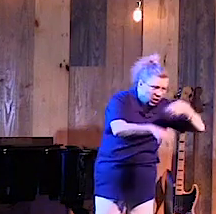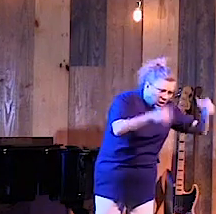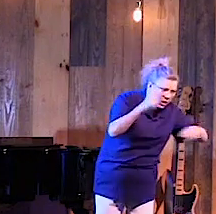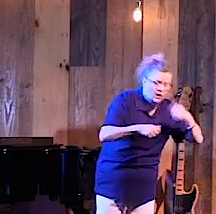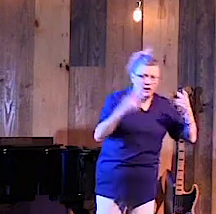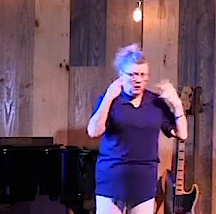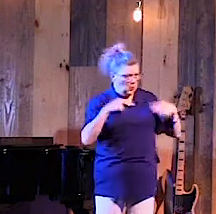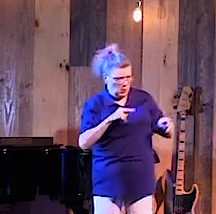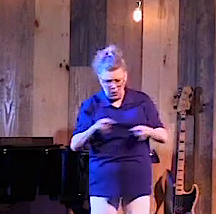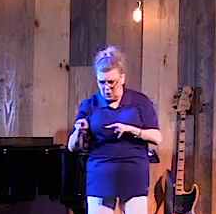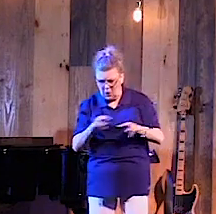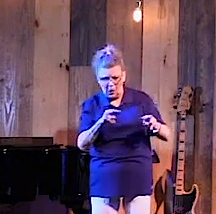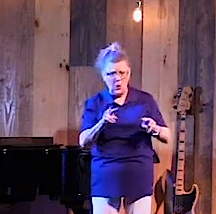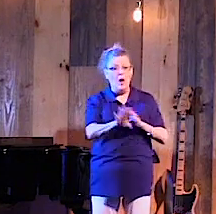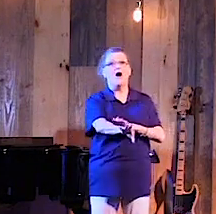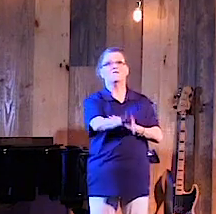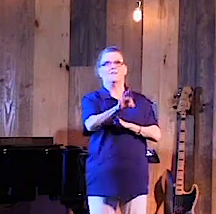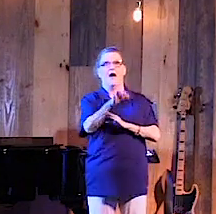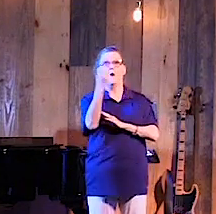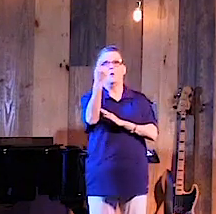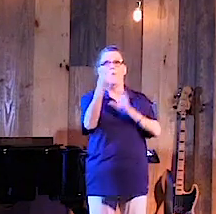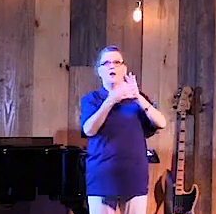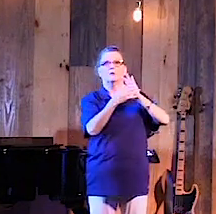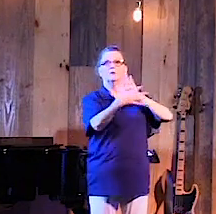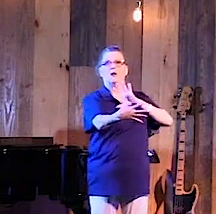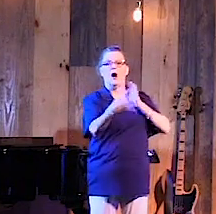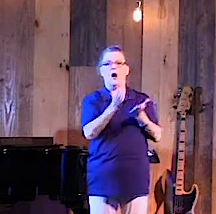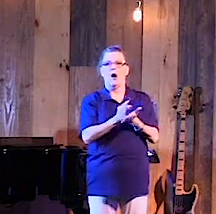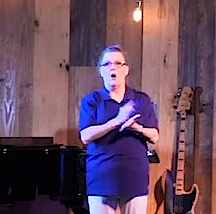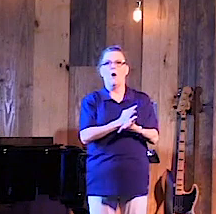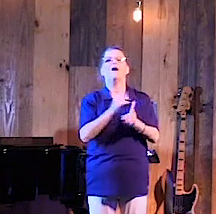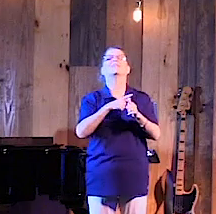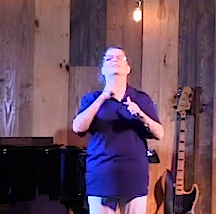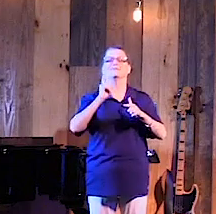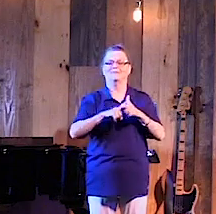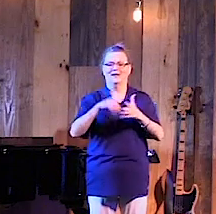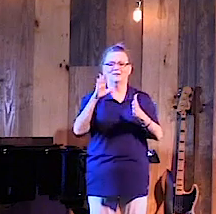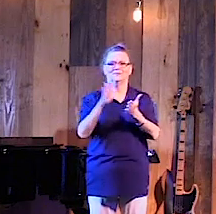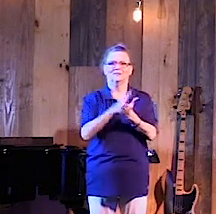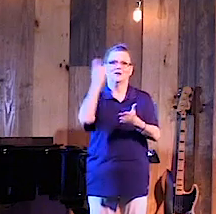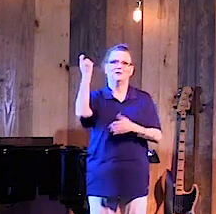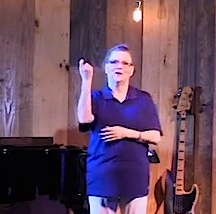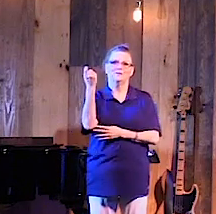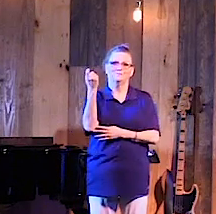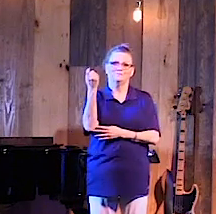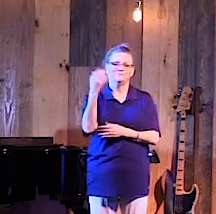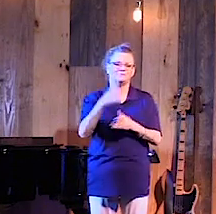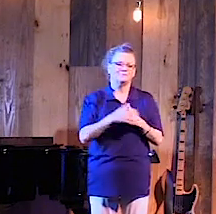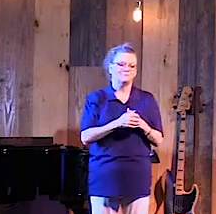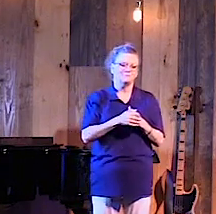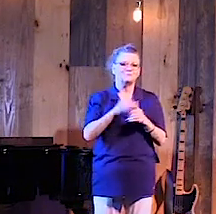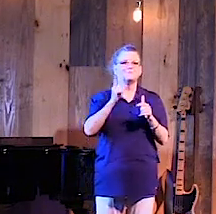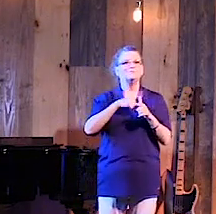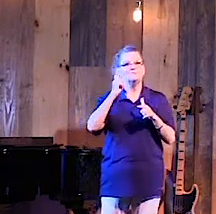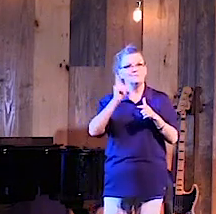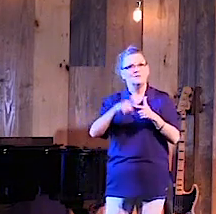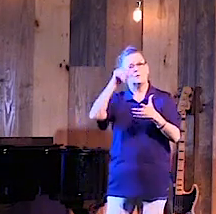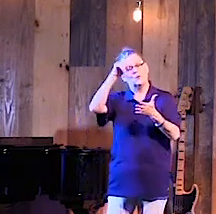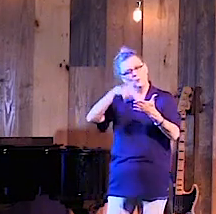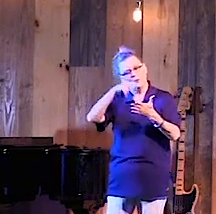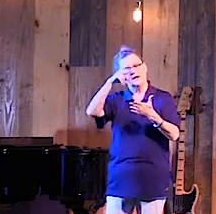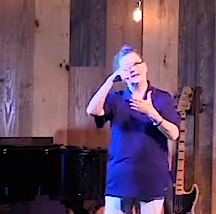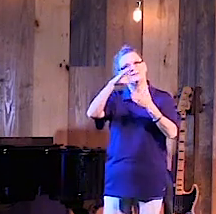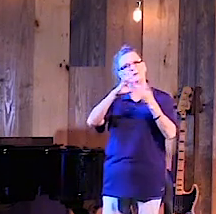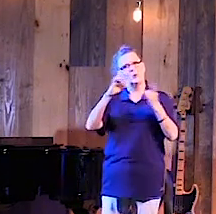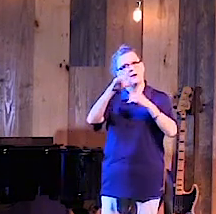cushions until she found the one lost coin, and then she celebrated. Then we read about a story about a lost sheep.